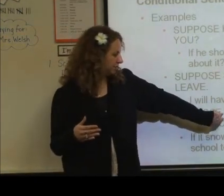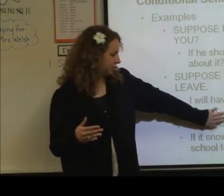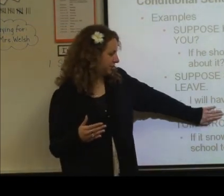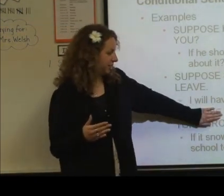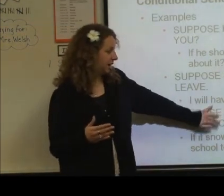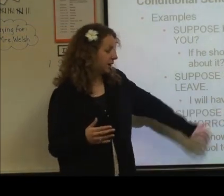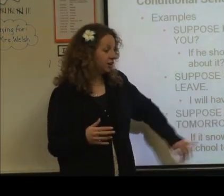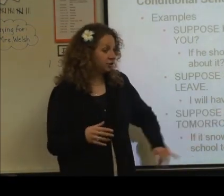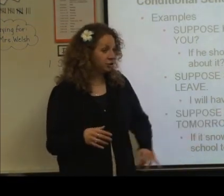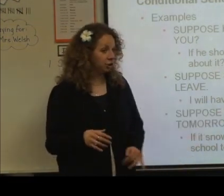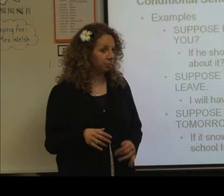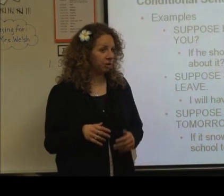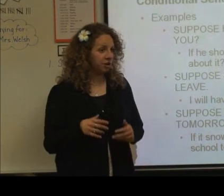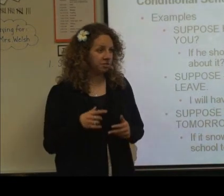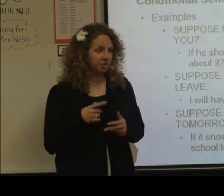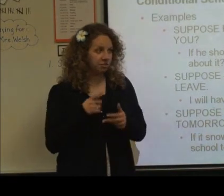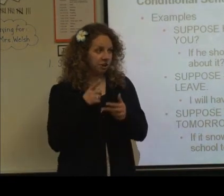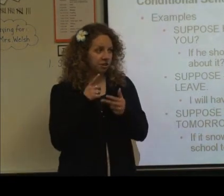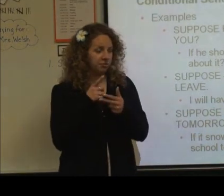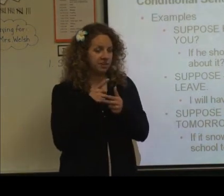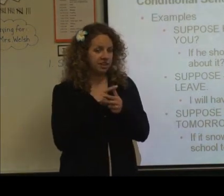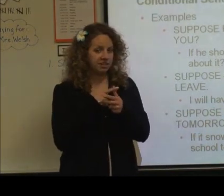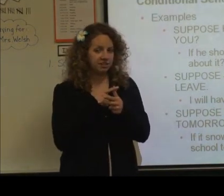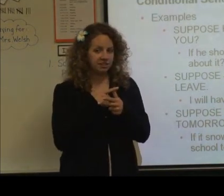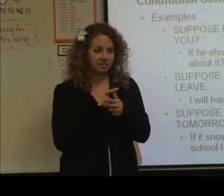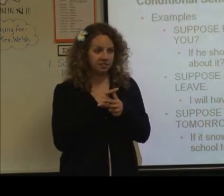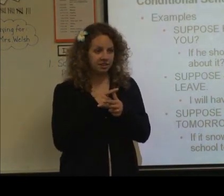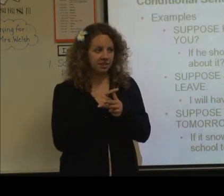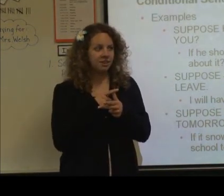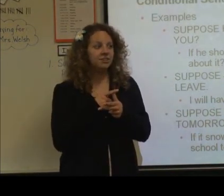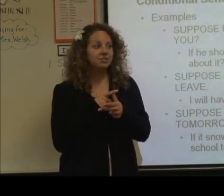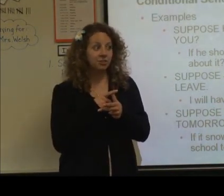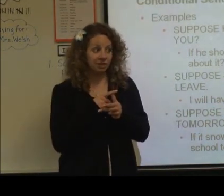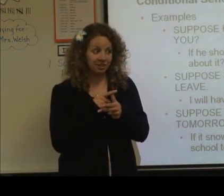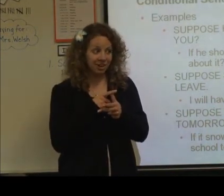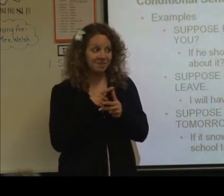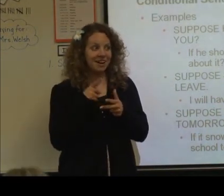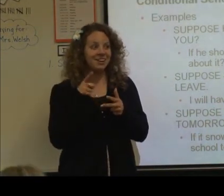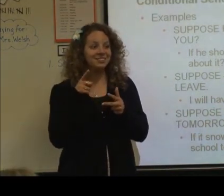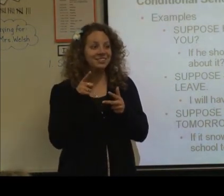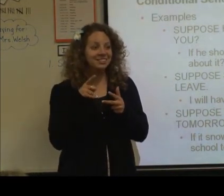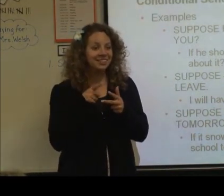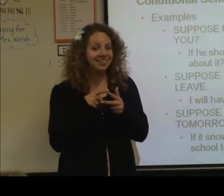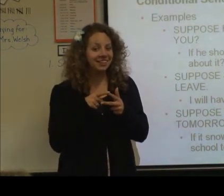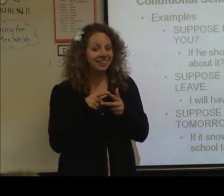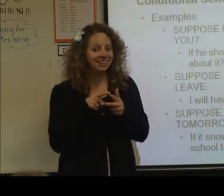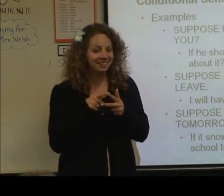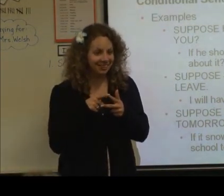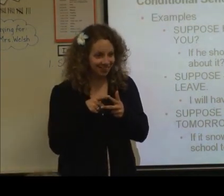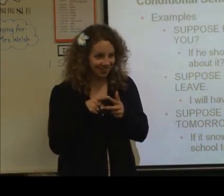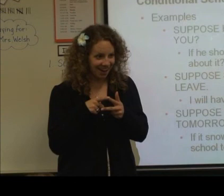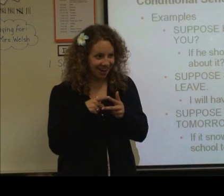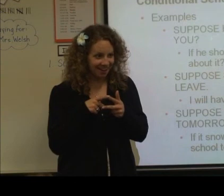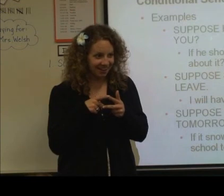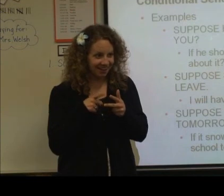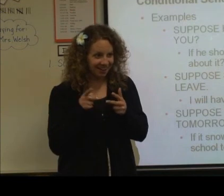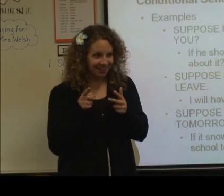or anything. Okay, so what are our 3 things? So raise your eyebrows, tilt your head,